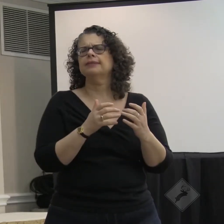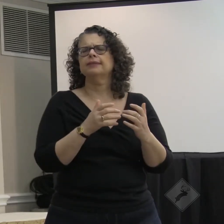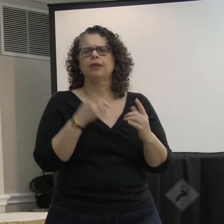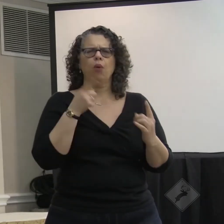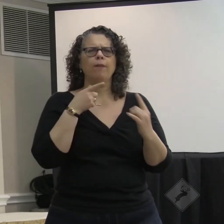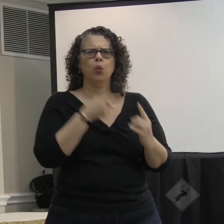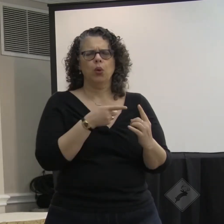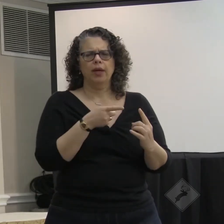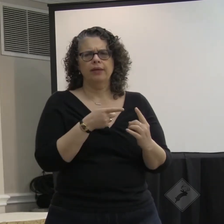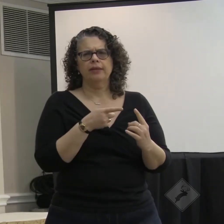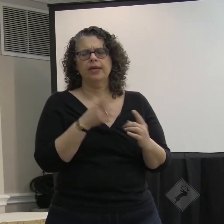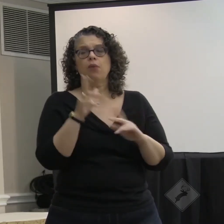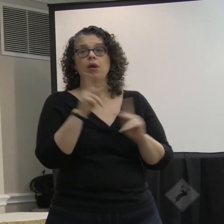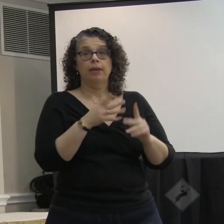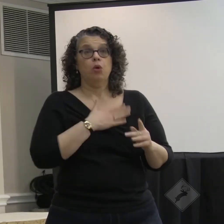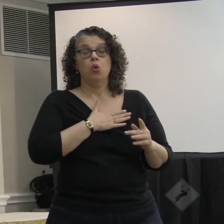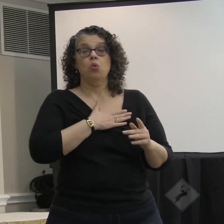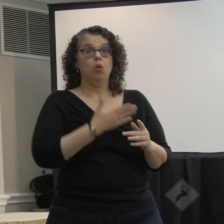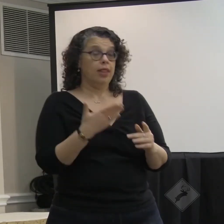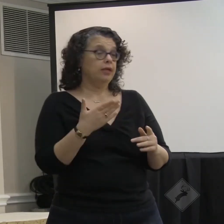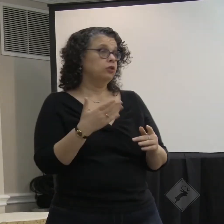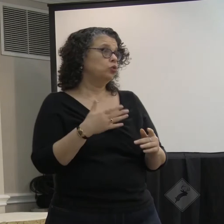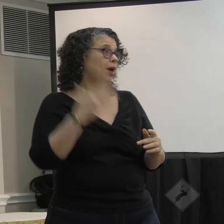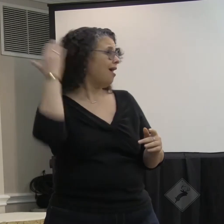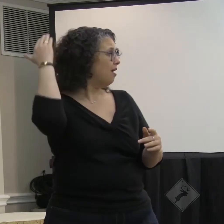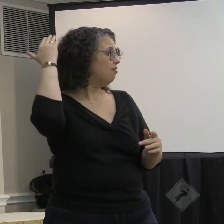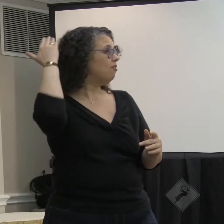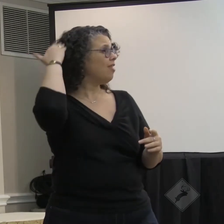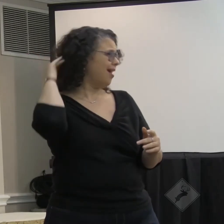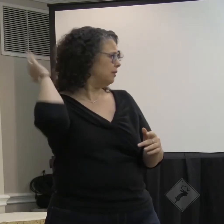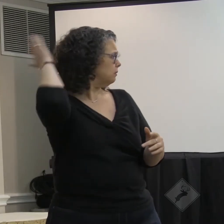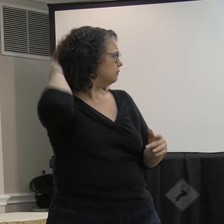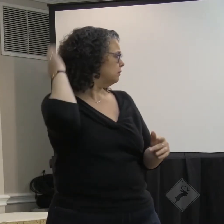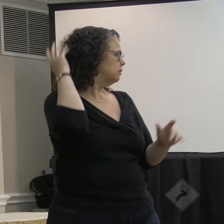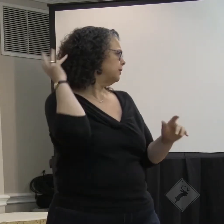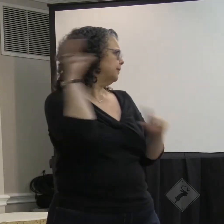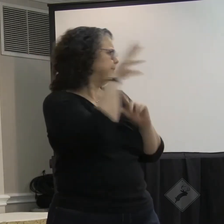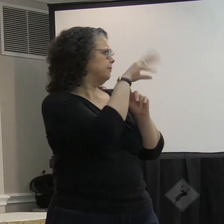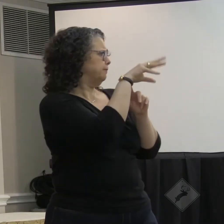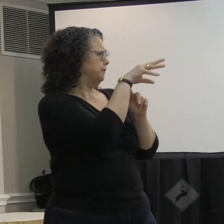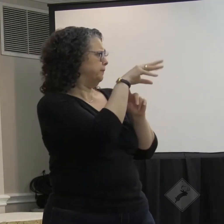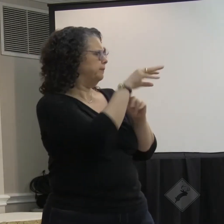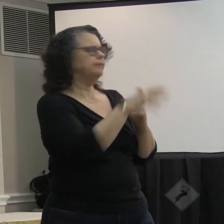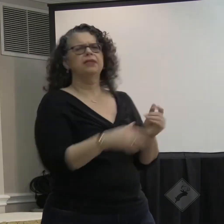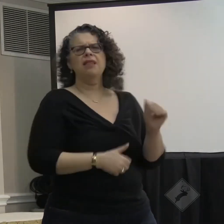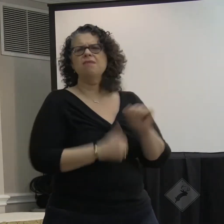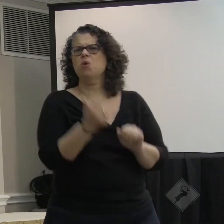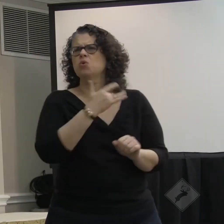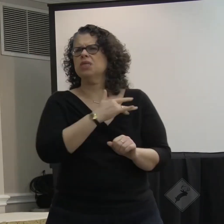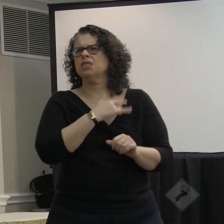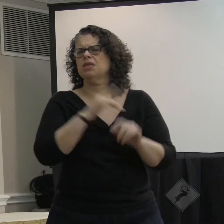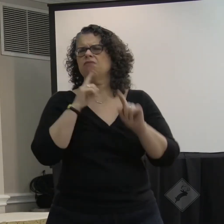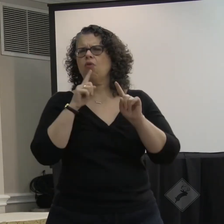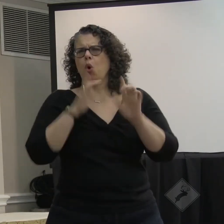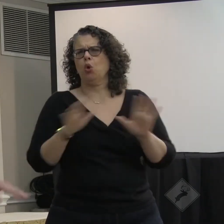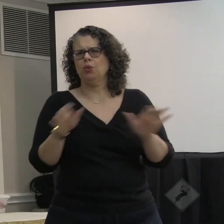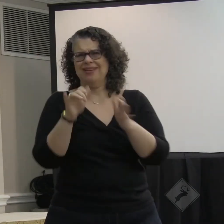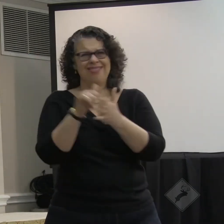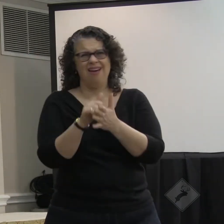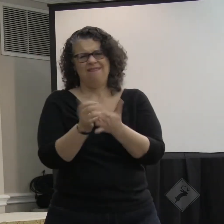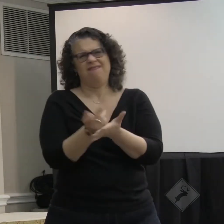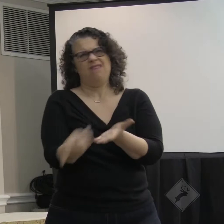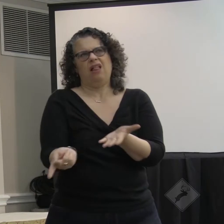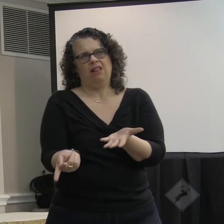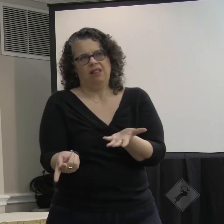and, you know, got people in who are willing to have the back of their heads filmed. And you know what, even the most sensitive reporter who did that, it didn't